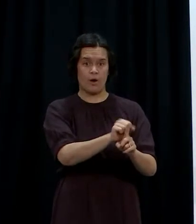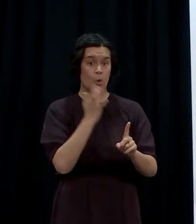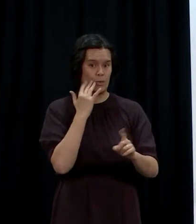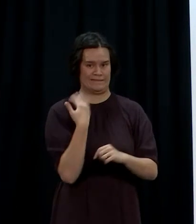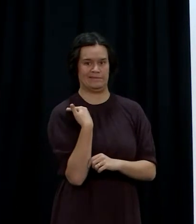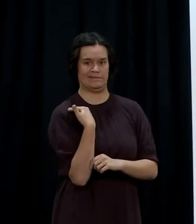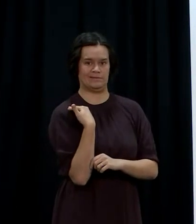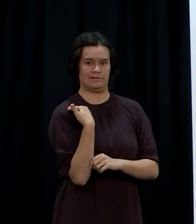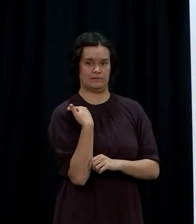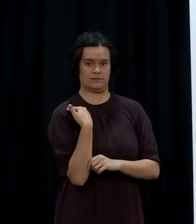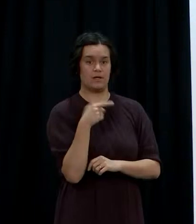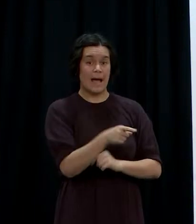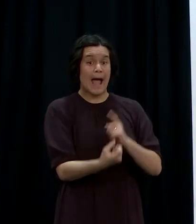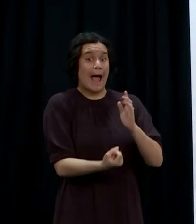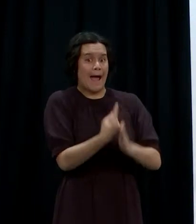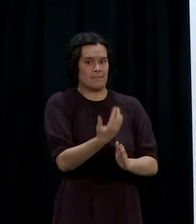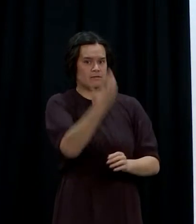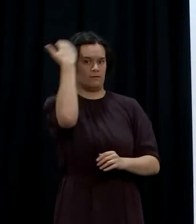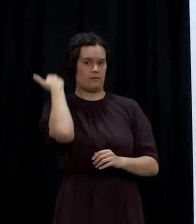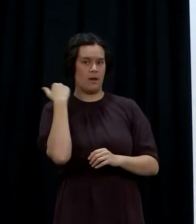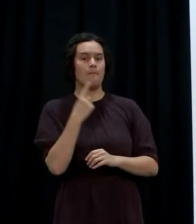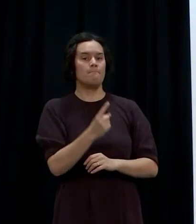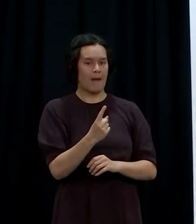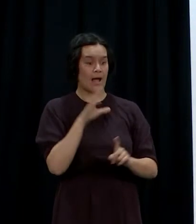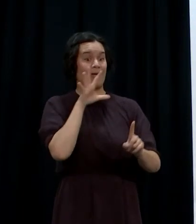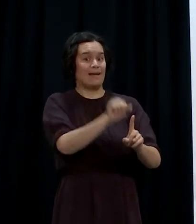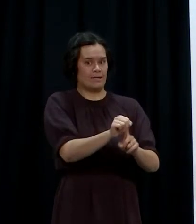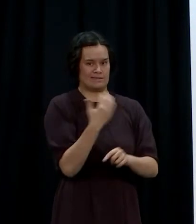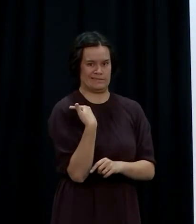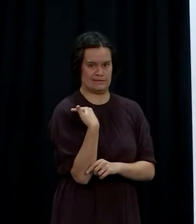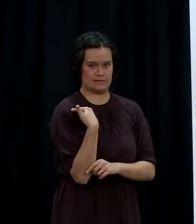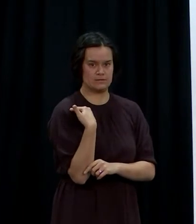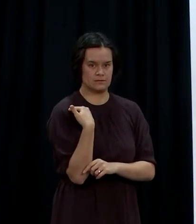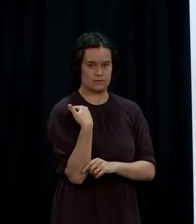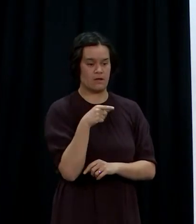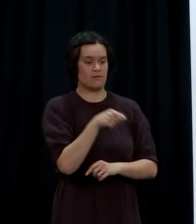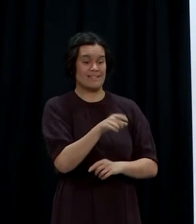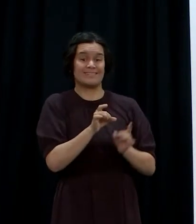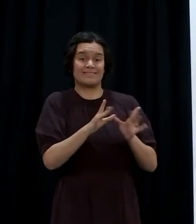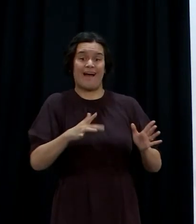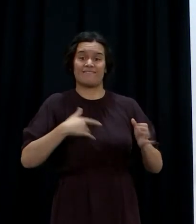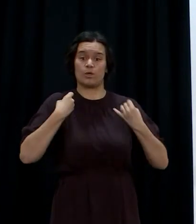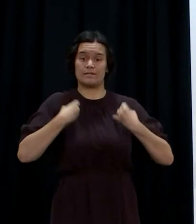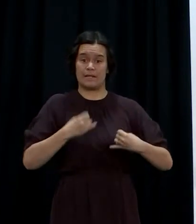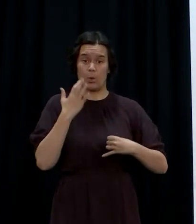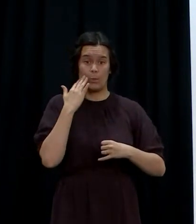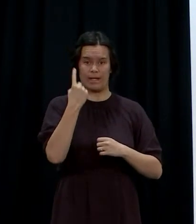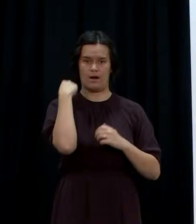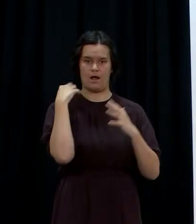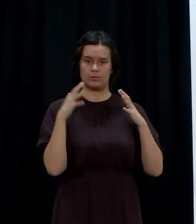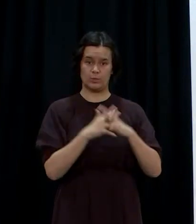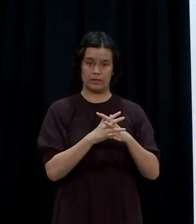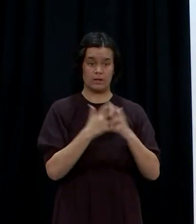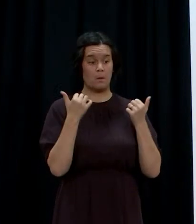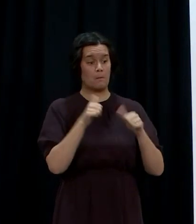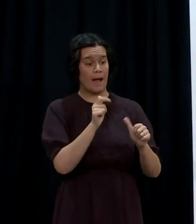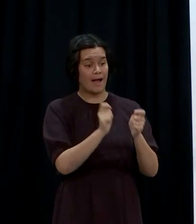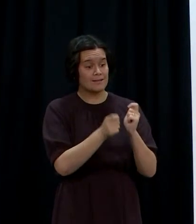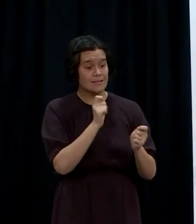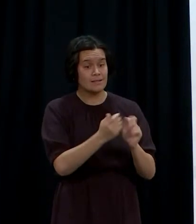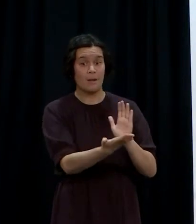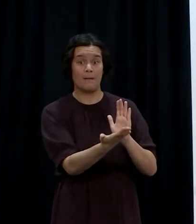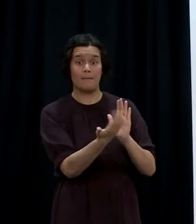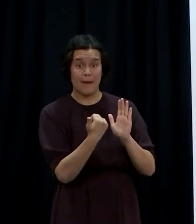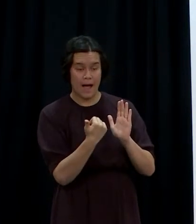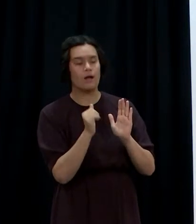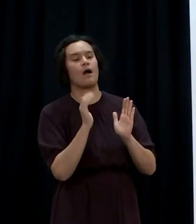The onset of symptoms was only a week or so ago, less than a week or so ago. But because of this pattern with the whole